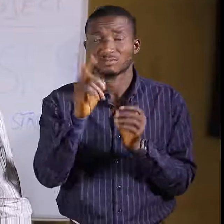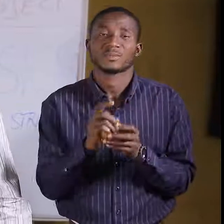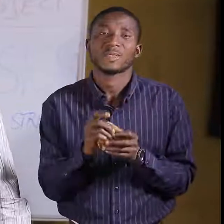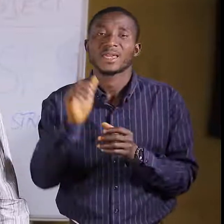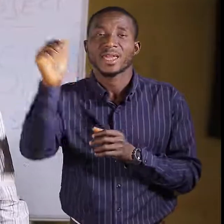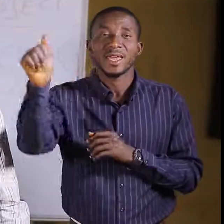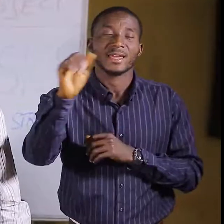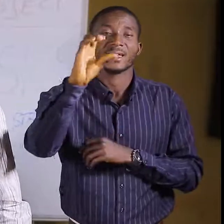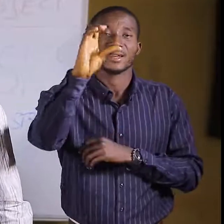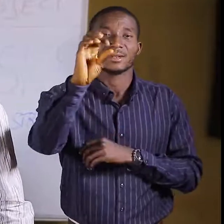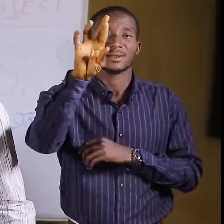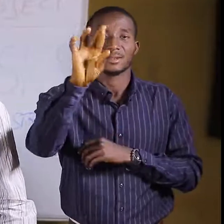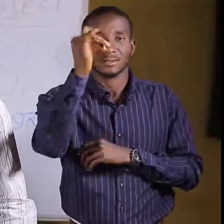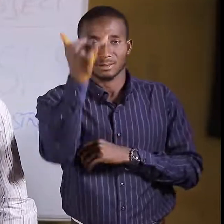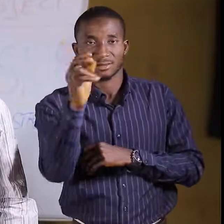a crystal.